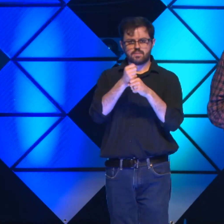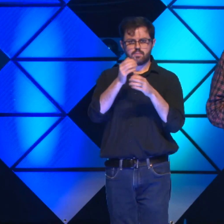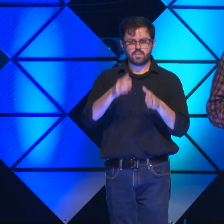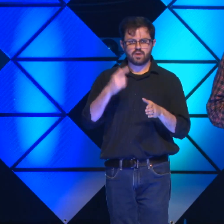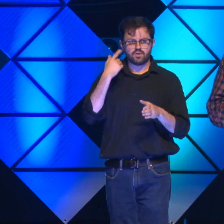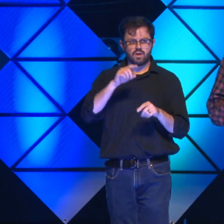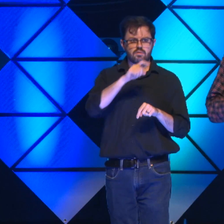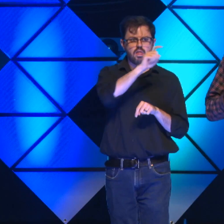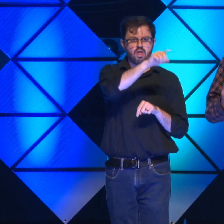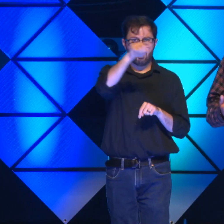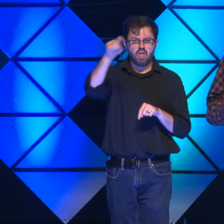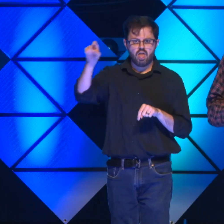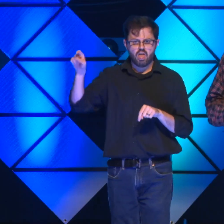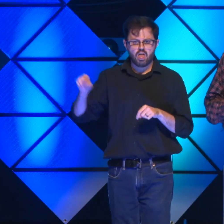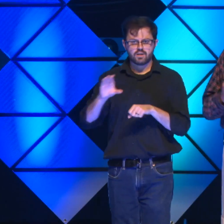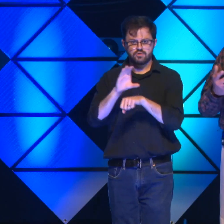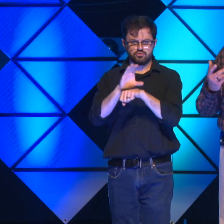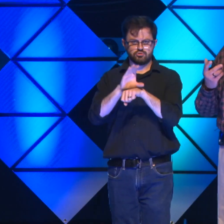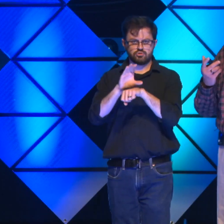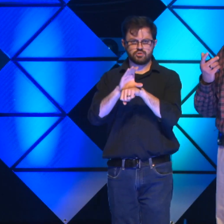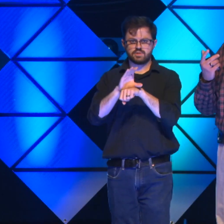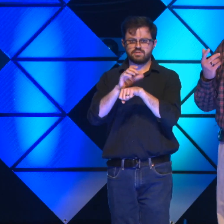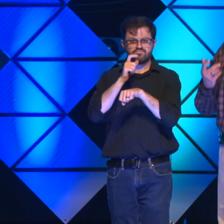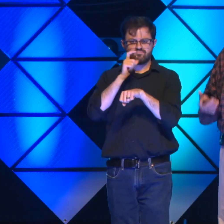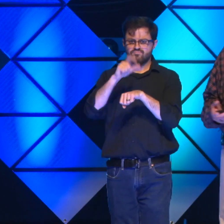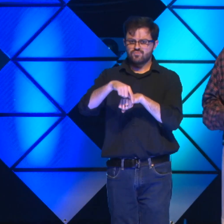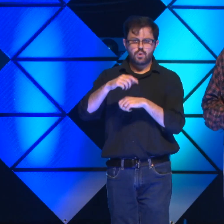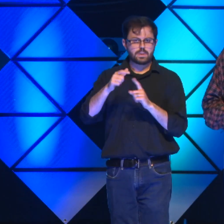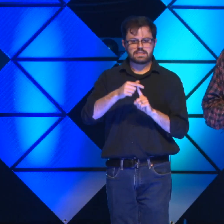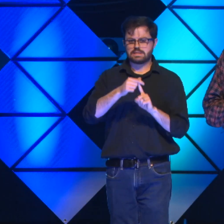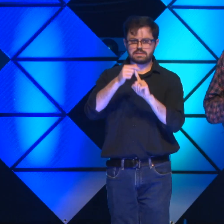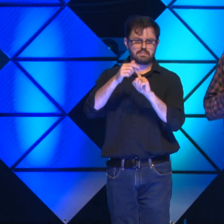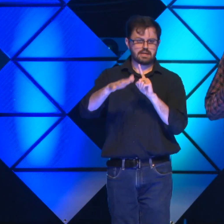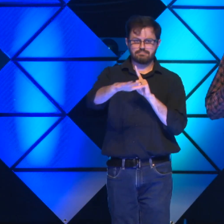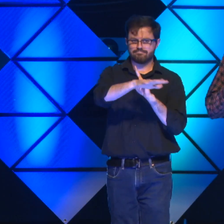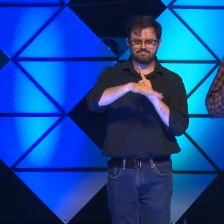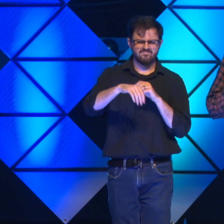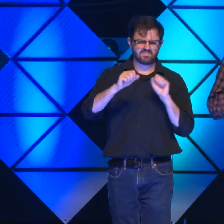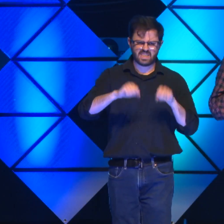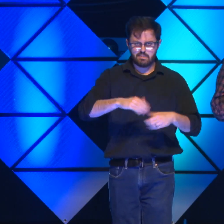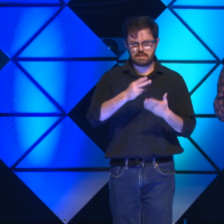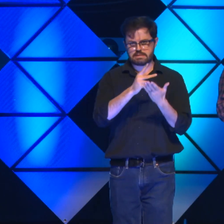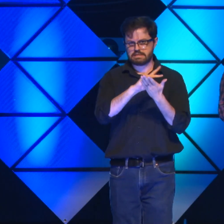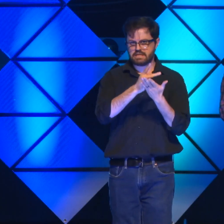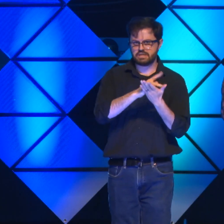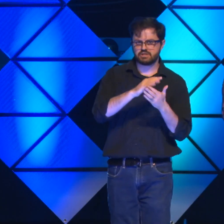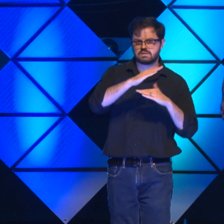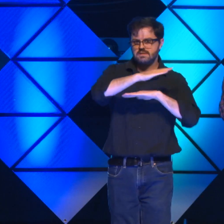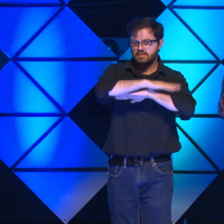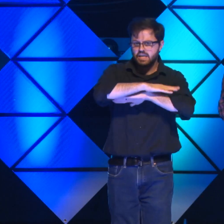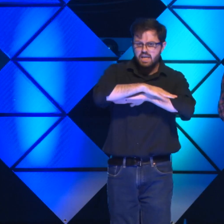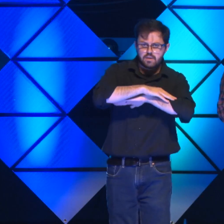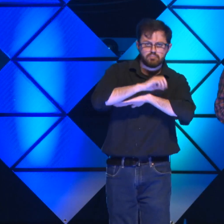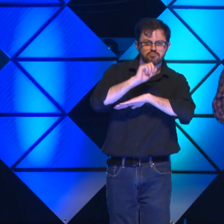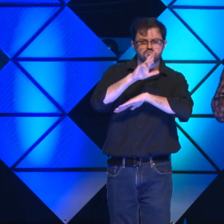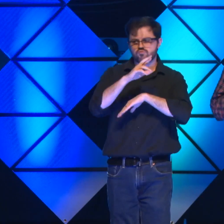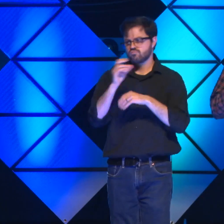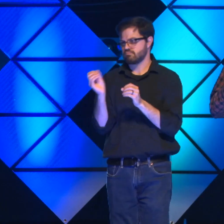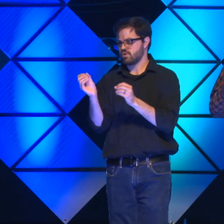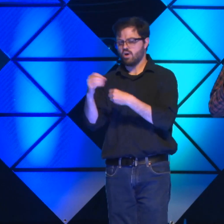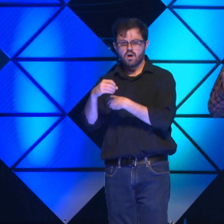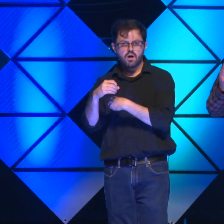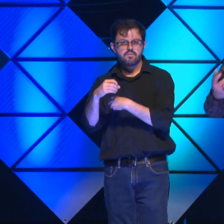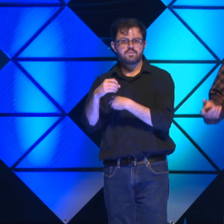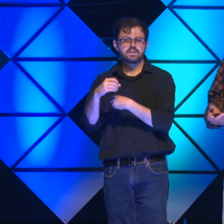there for someone else's struggle. It can be your kitchen table. You can be present for someone at the office. You can